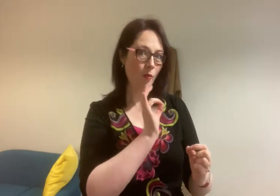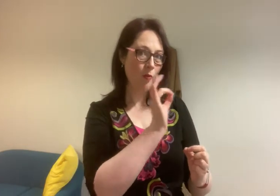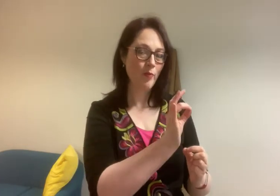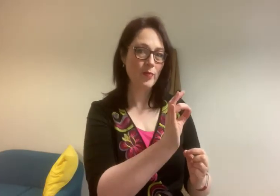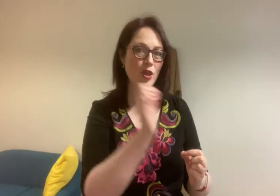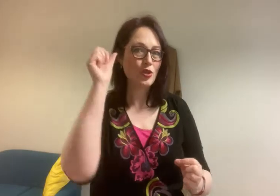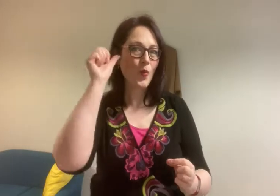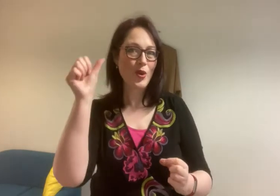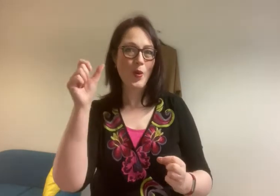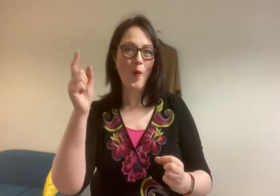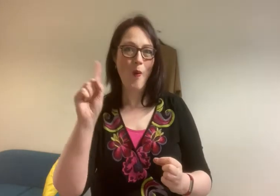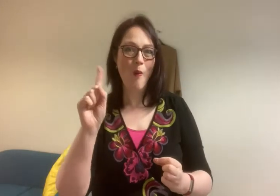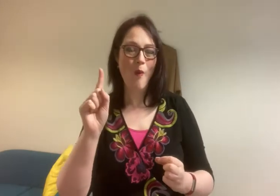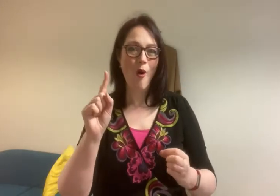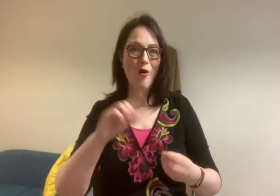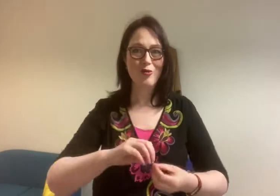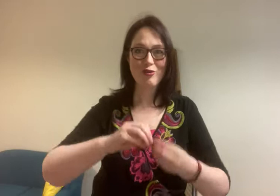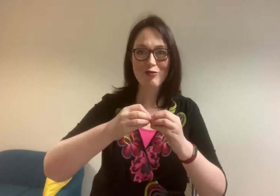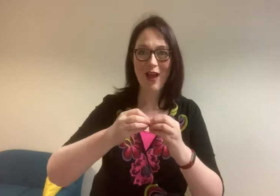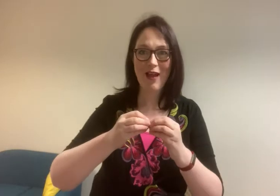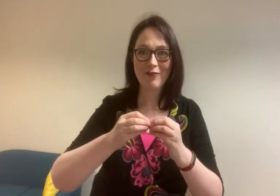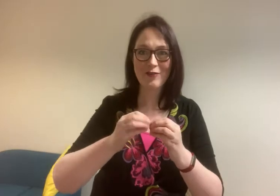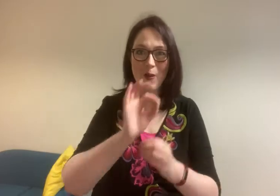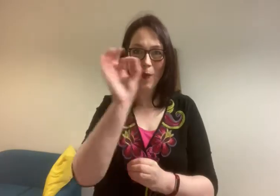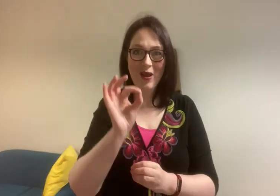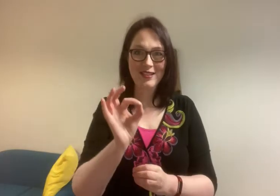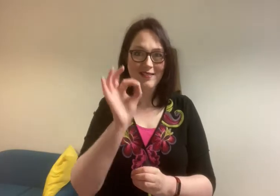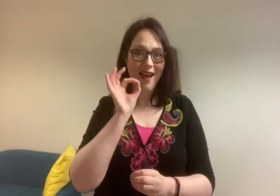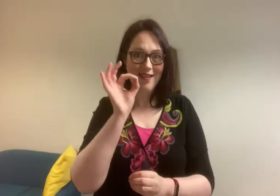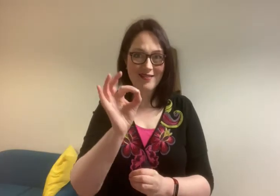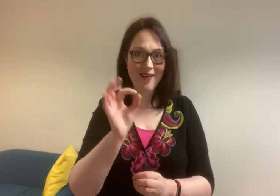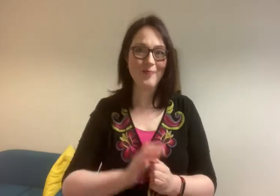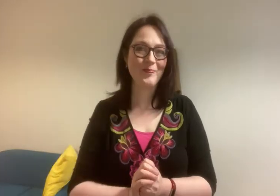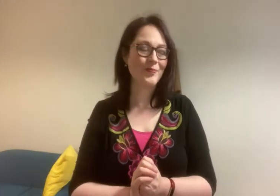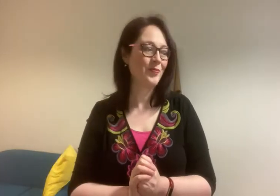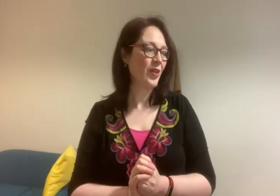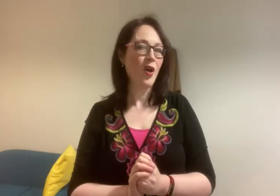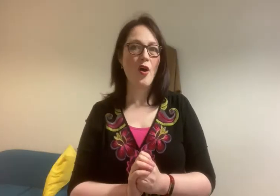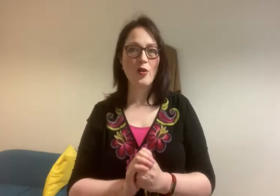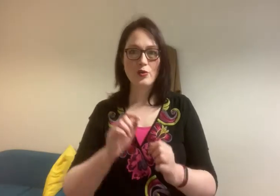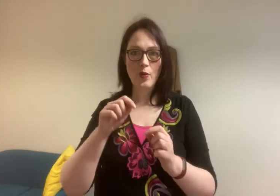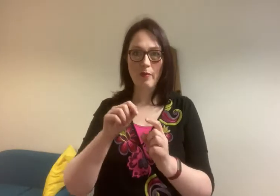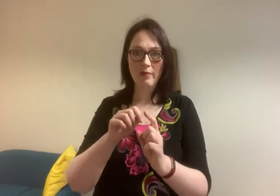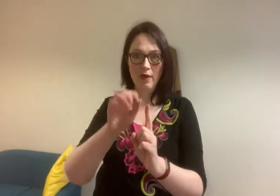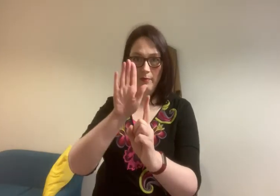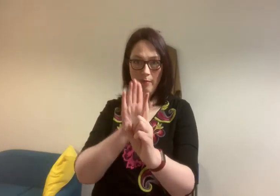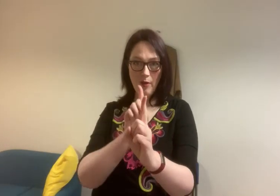of questions to ask. They want to learn a little bit about you, a little bit about the collection, so that they can, keep the show really interesting.